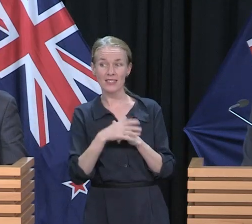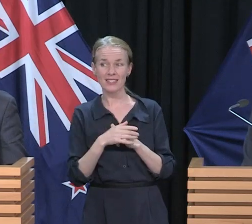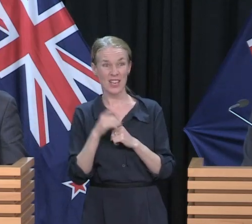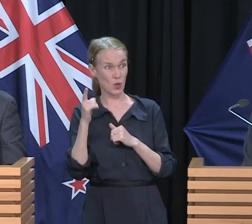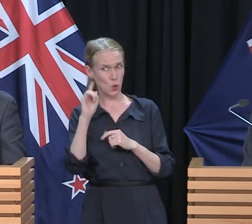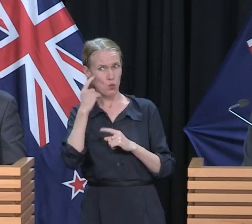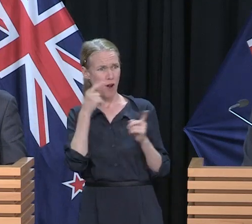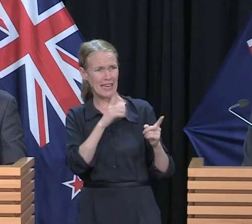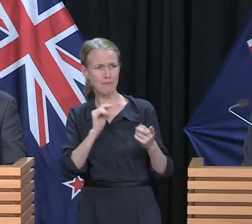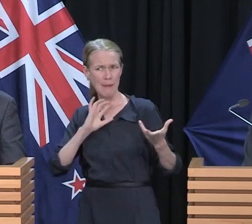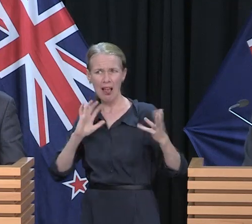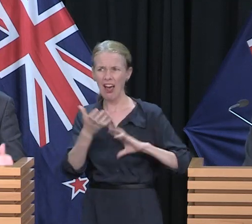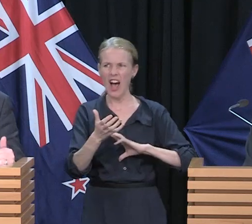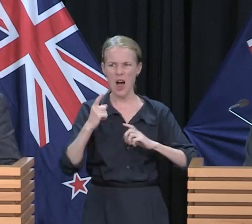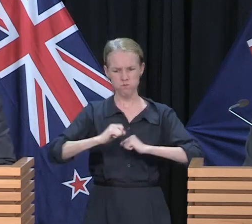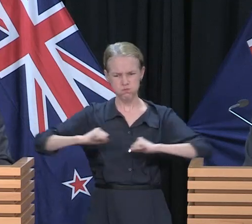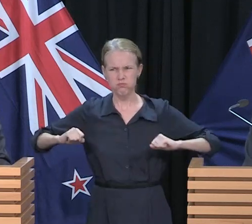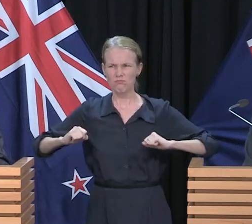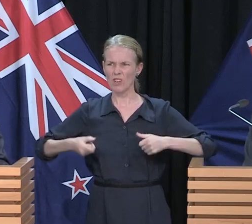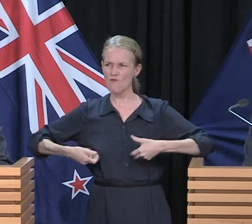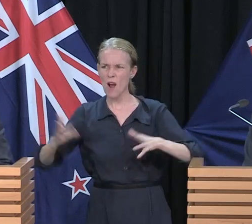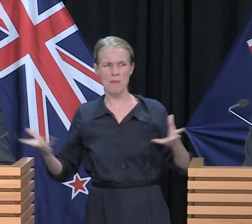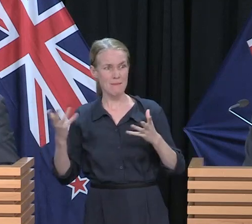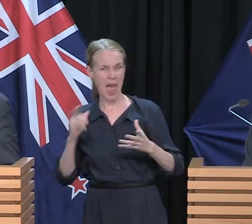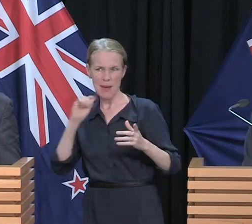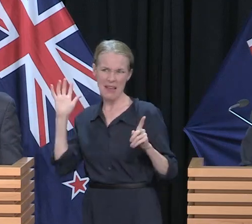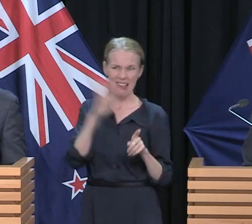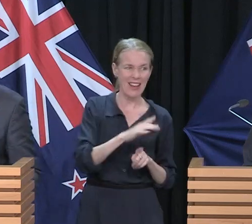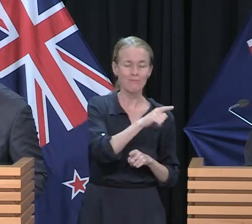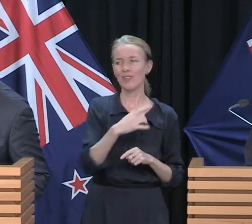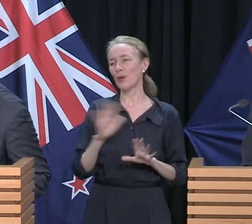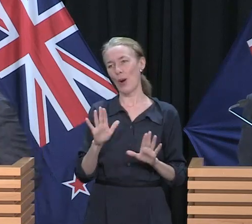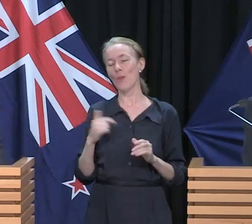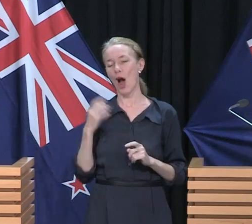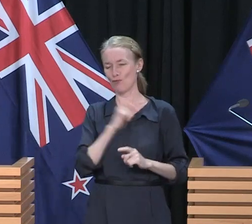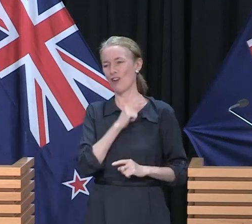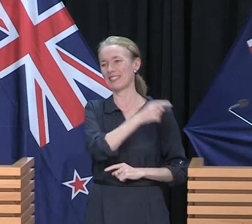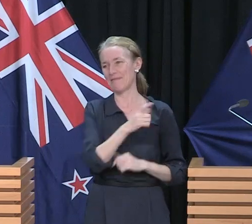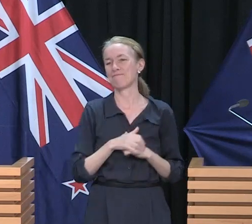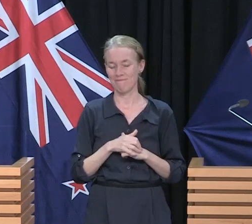tackle in on the Director-General? Look, I think he'll be able to look after himself. Thanks.